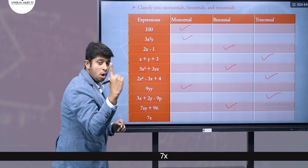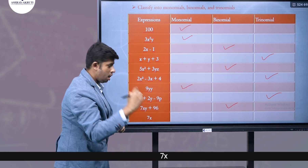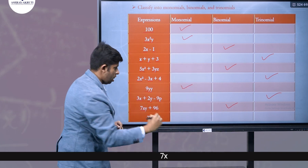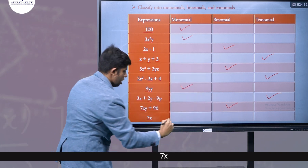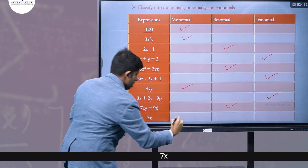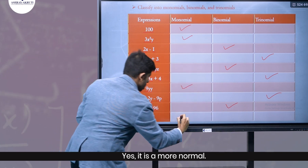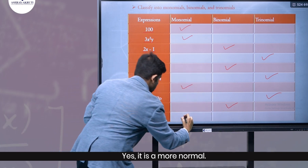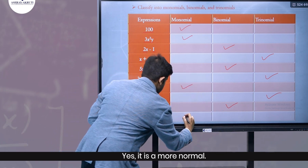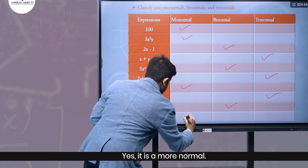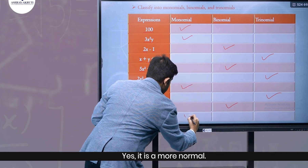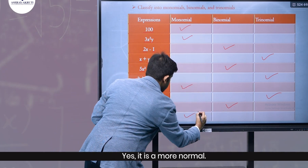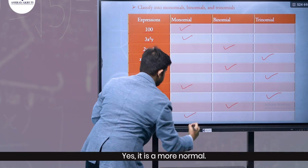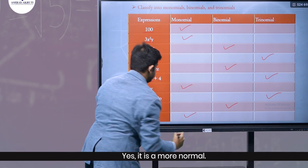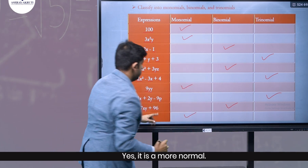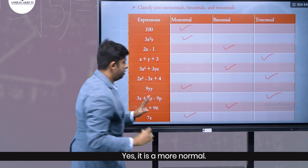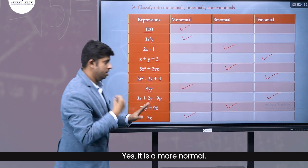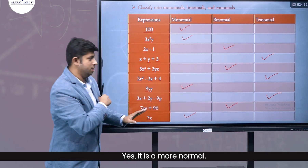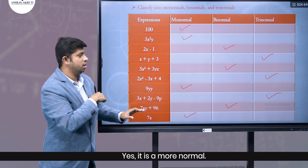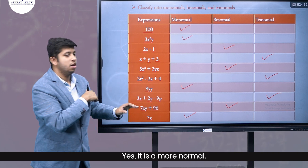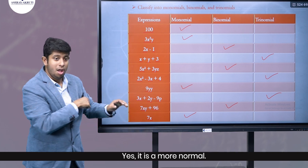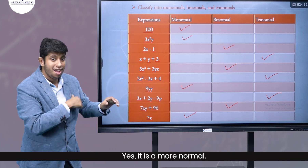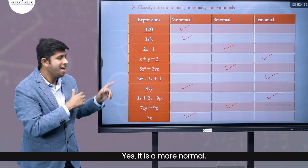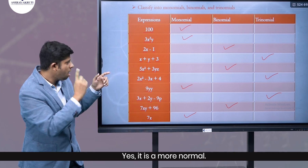7x. Yes, it is a monomial.